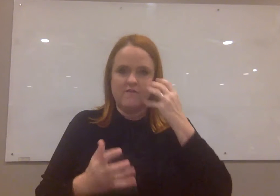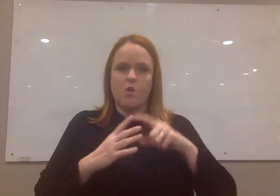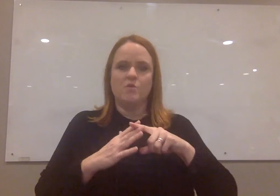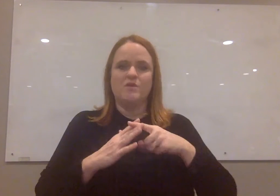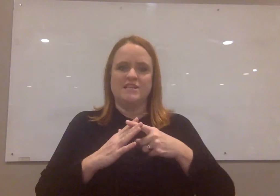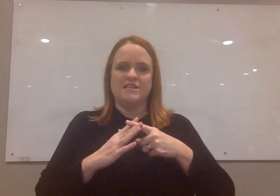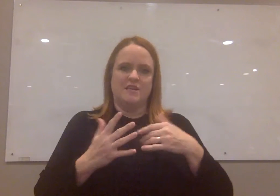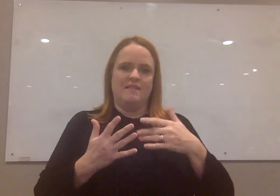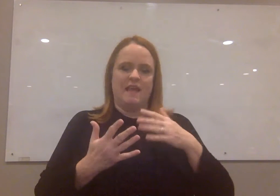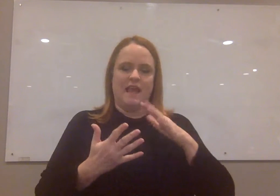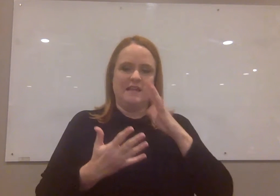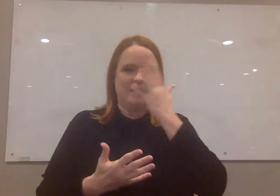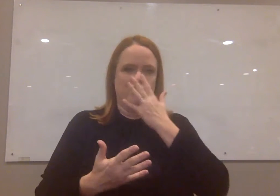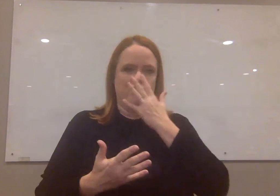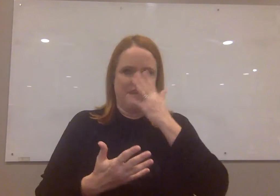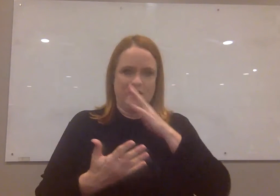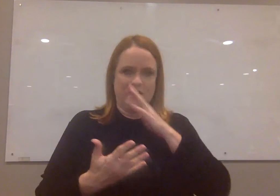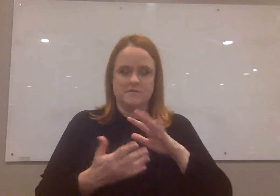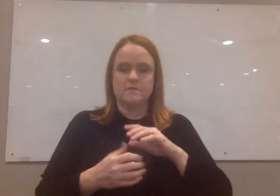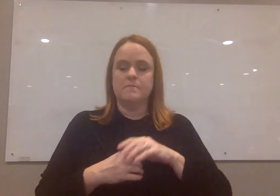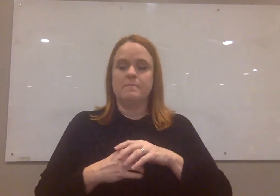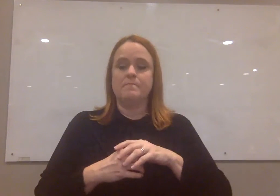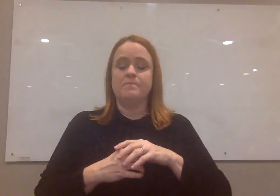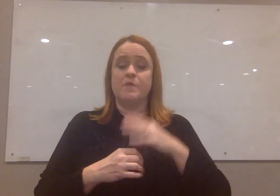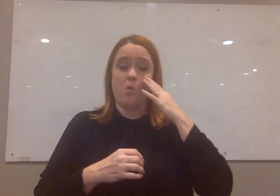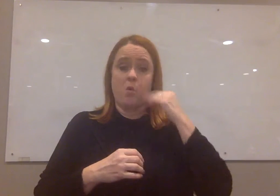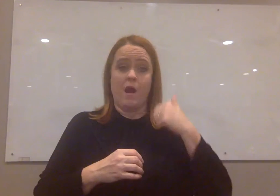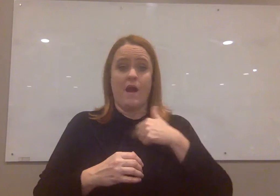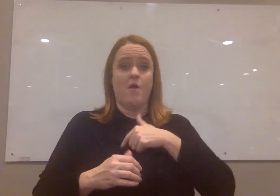the reason we do start link is because we want to